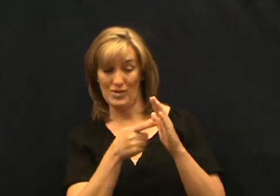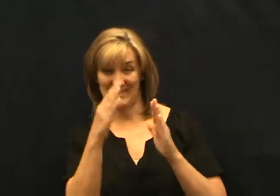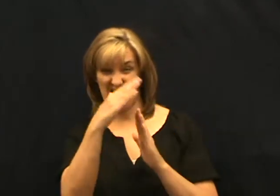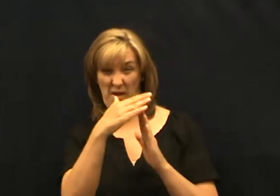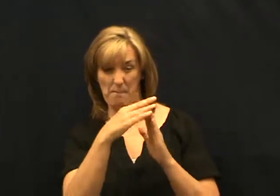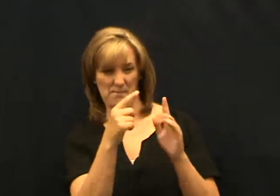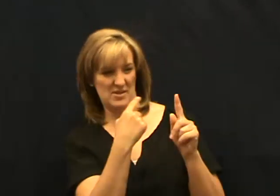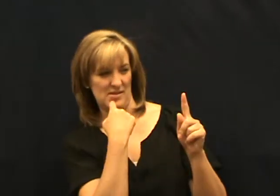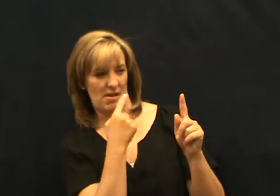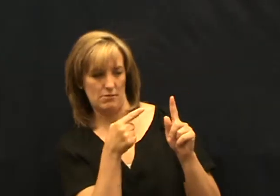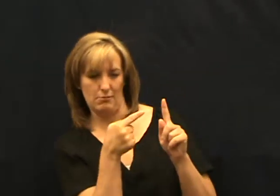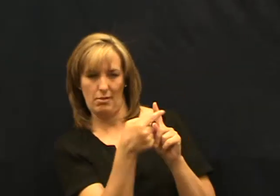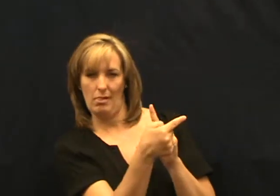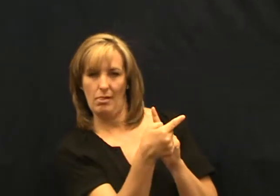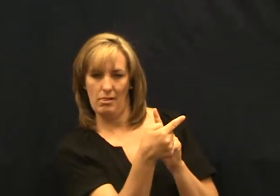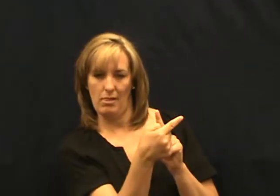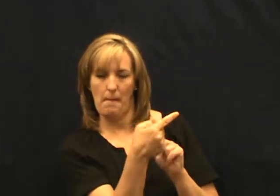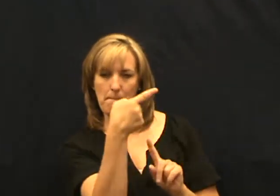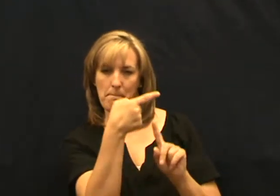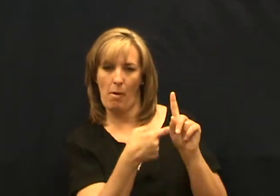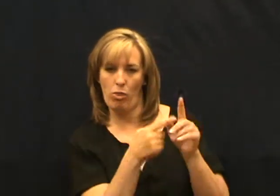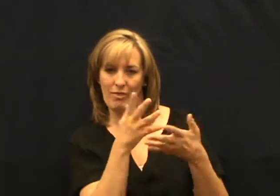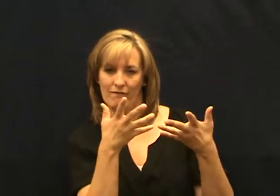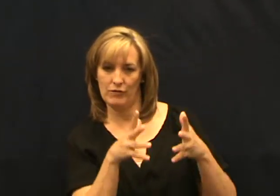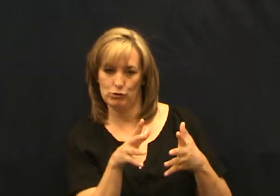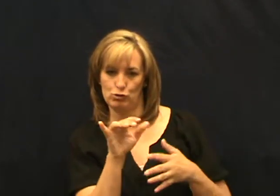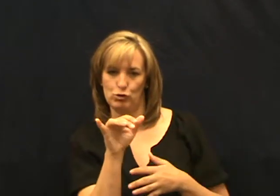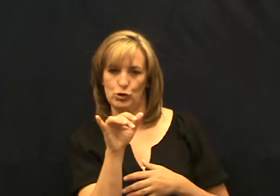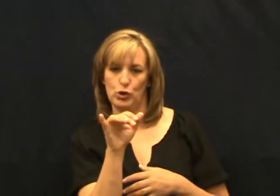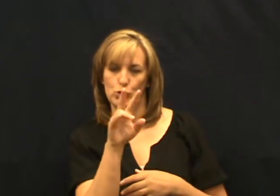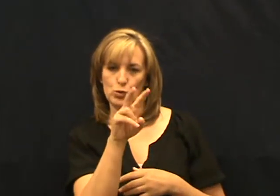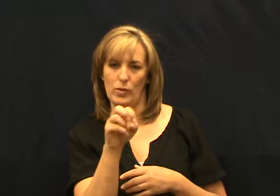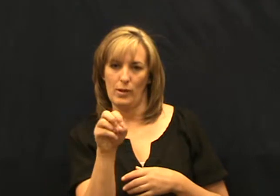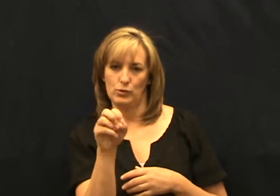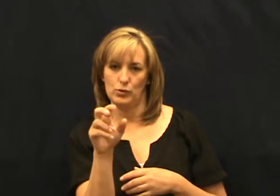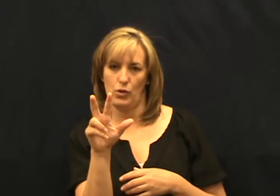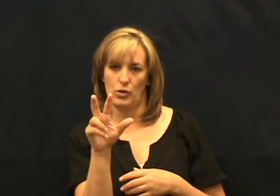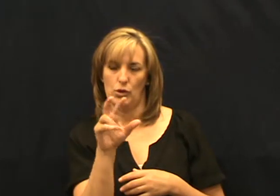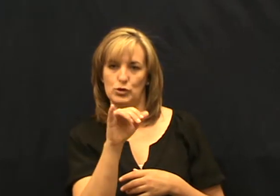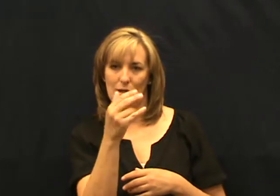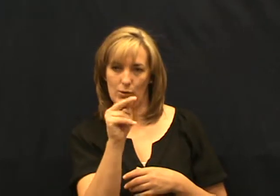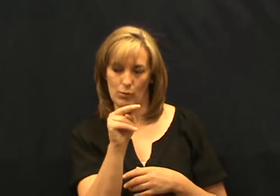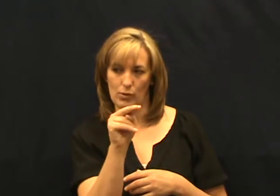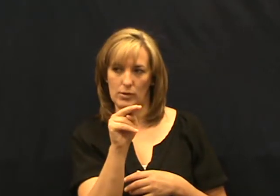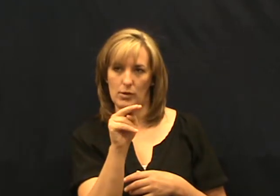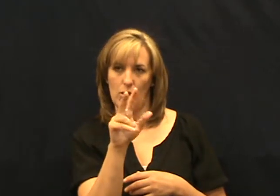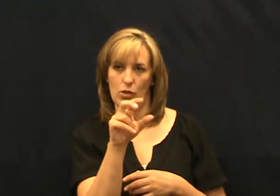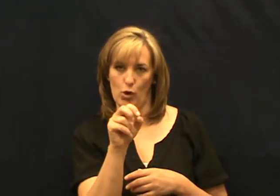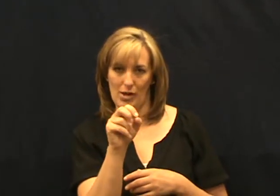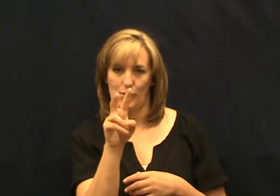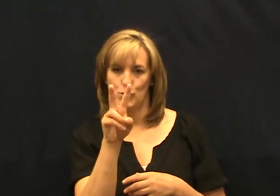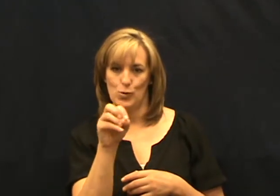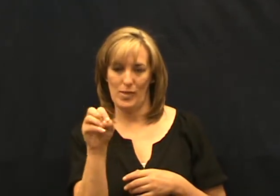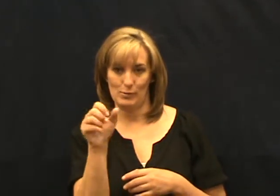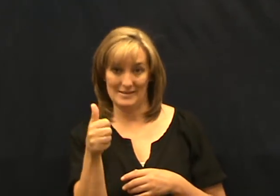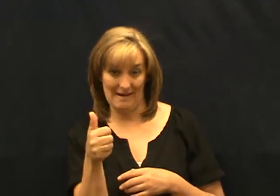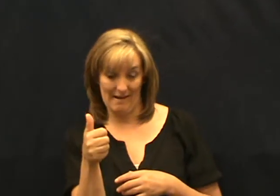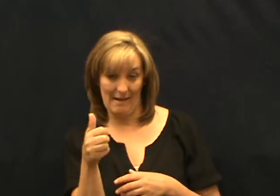month ended September 30, 2010. This tells us who the statement is for. That's our company. It tells us